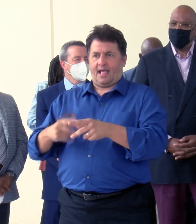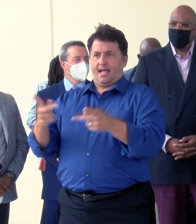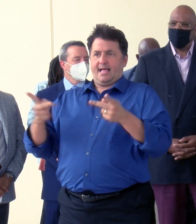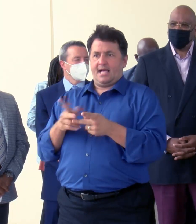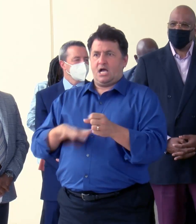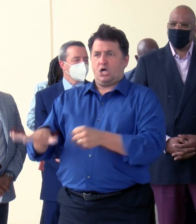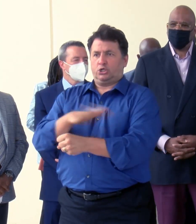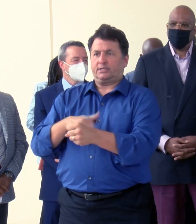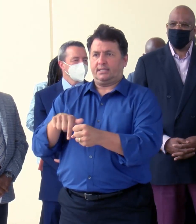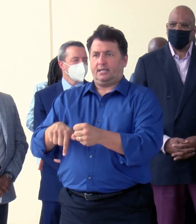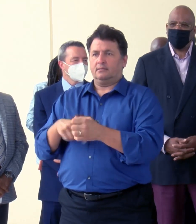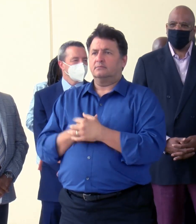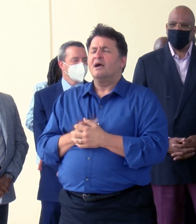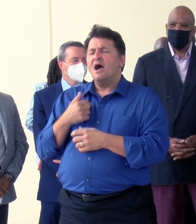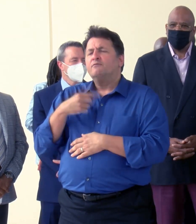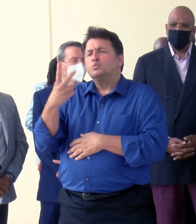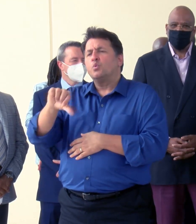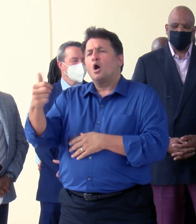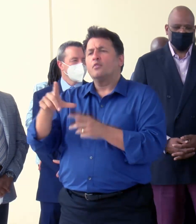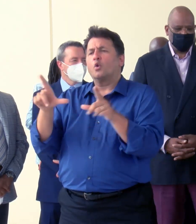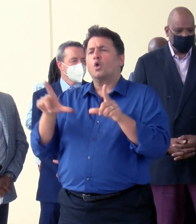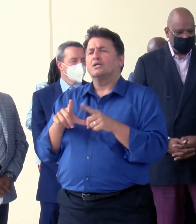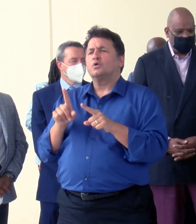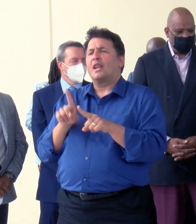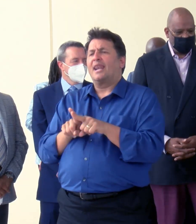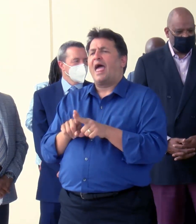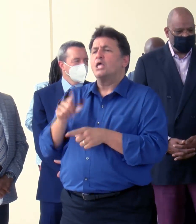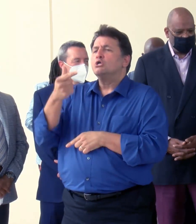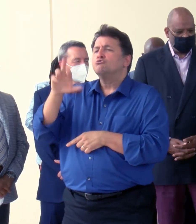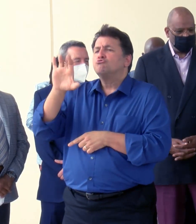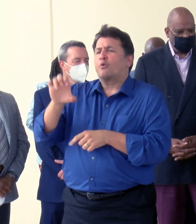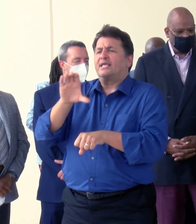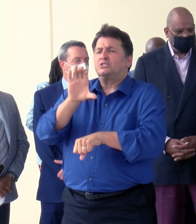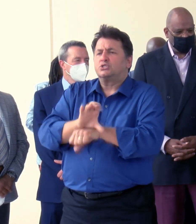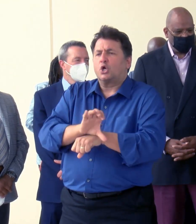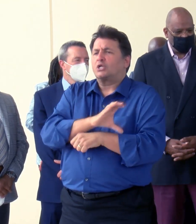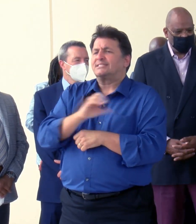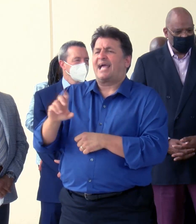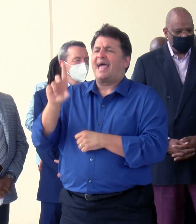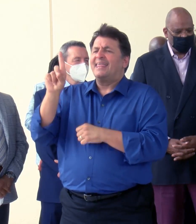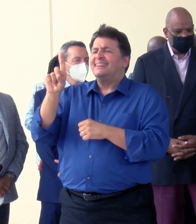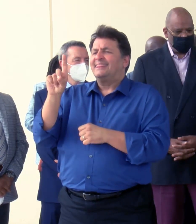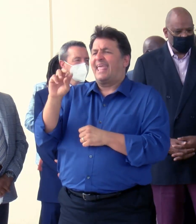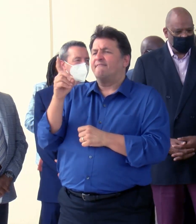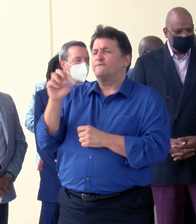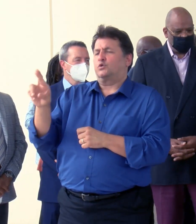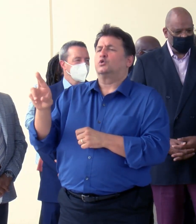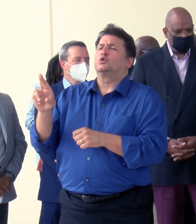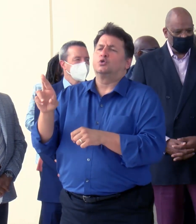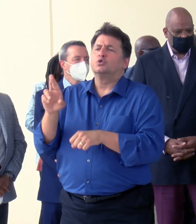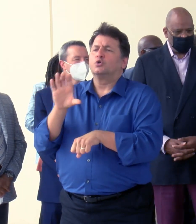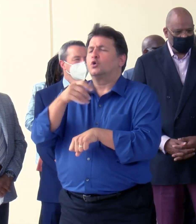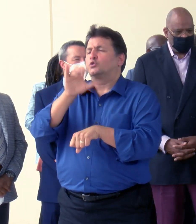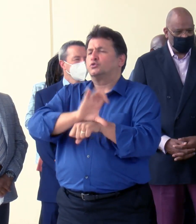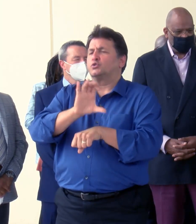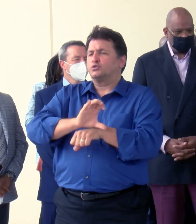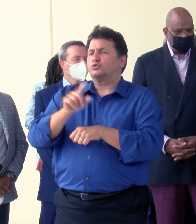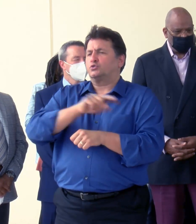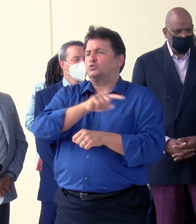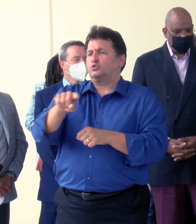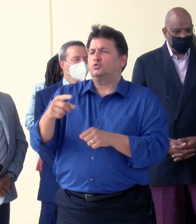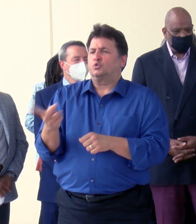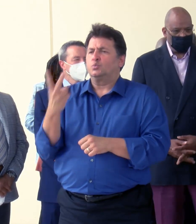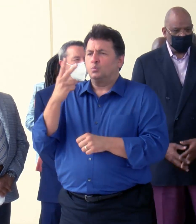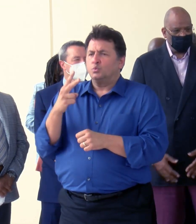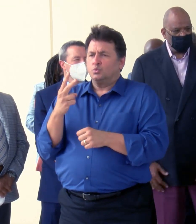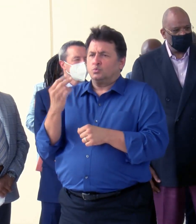in Houston's God Grace Church and Denver Harbor's Multi-Service Center. At each one of those sites, between today and tomorrow, we're